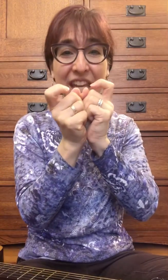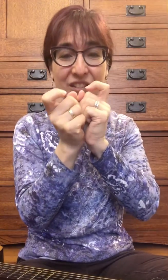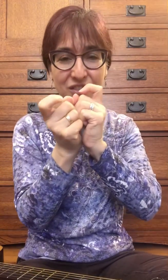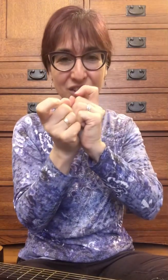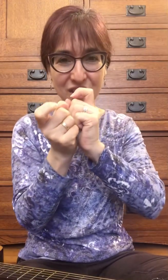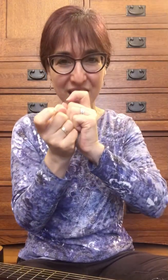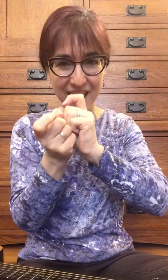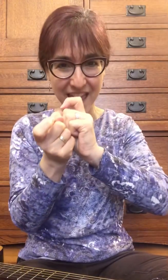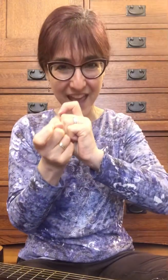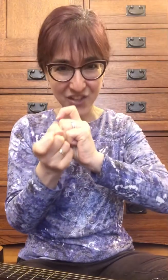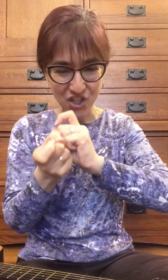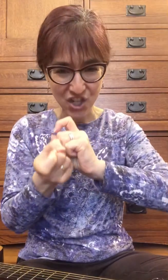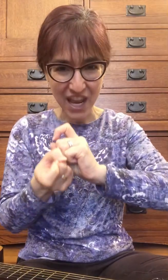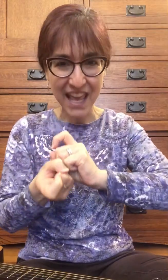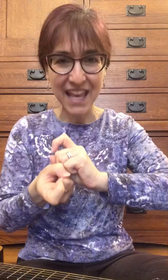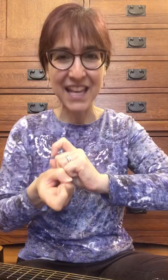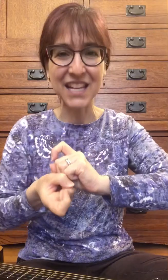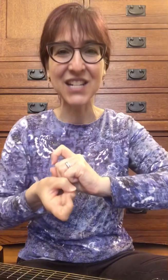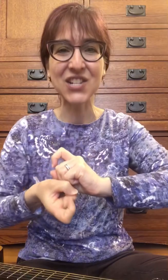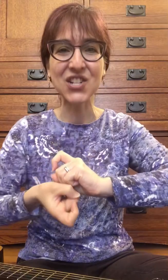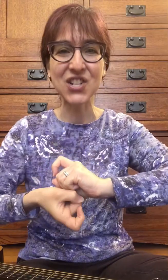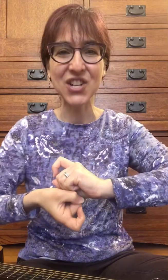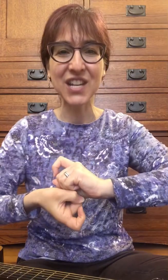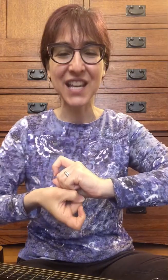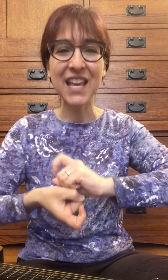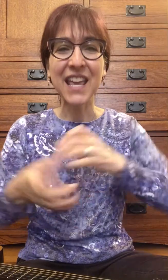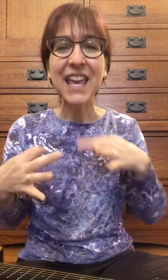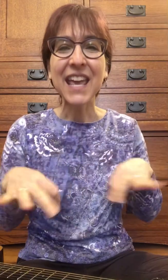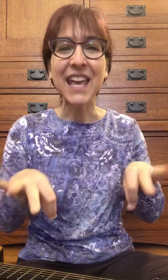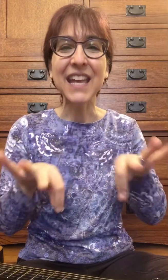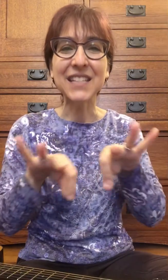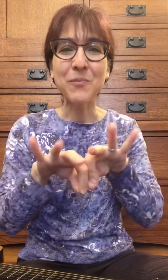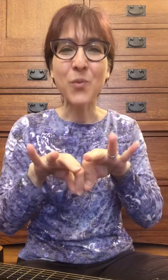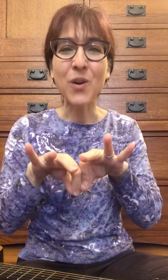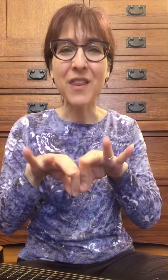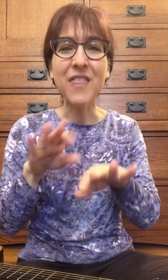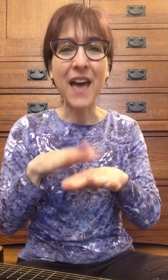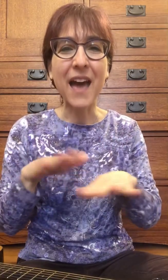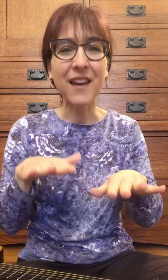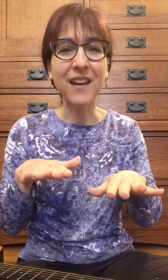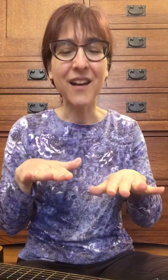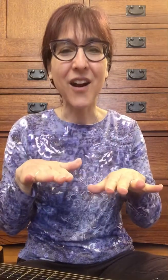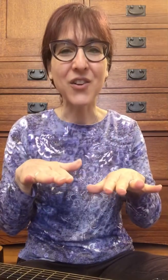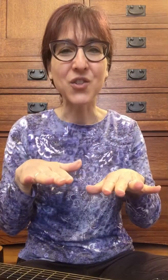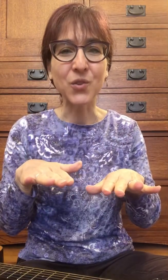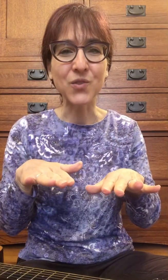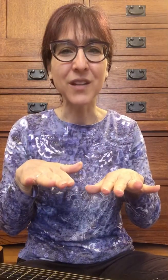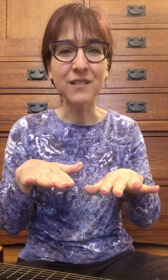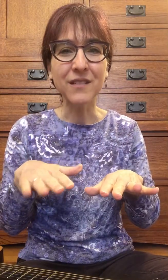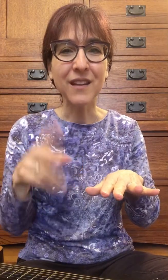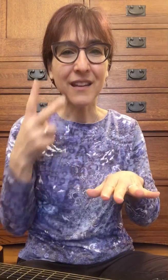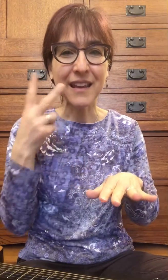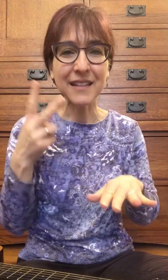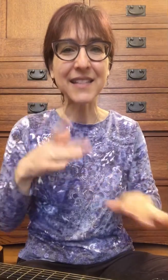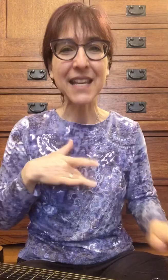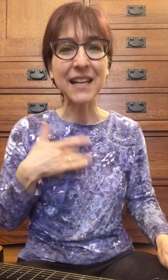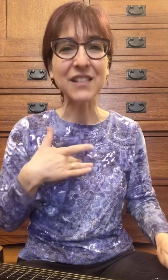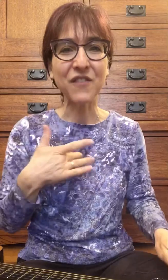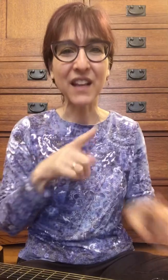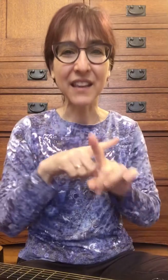change and change. It's important that our children can see us feeling